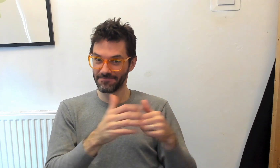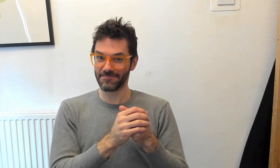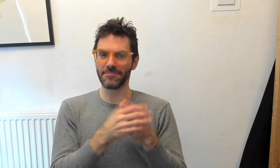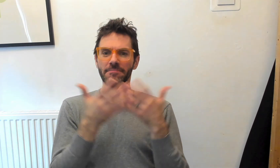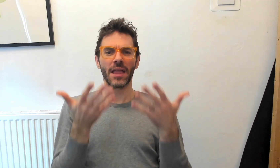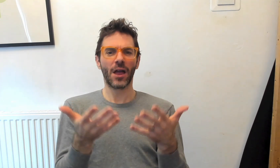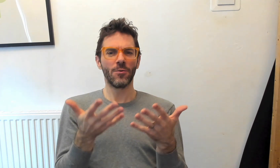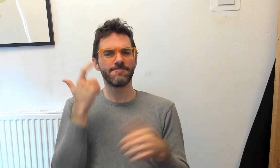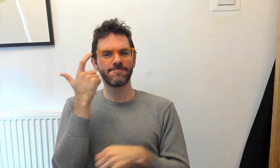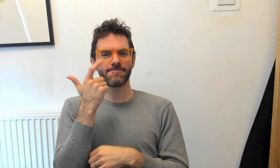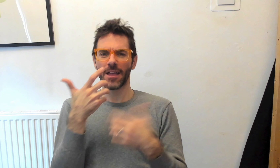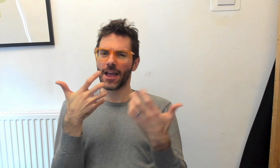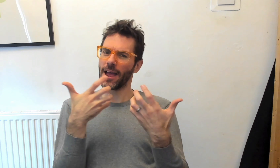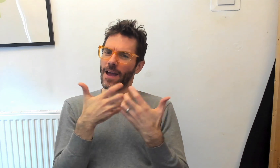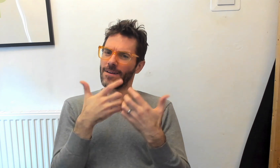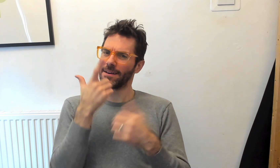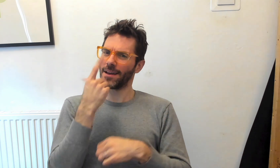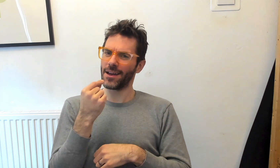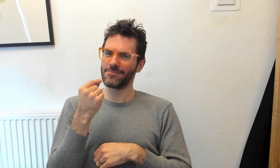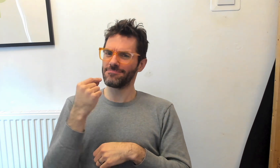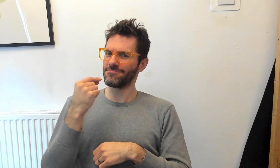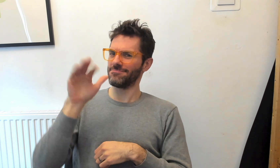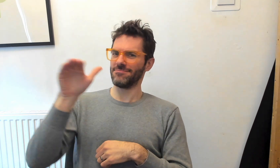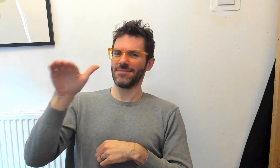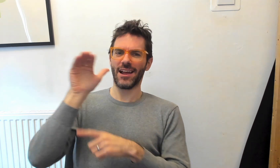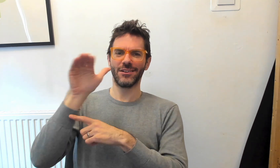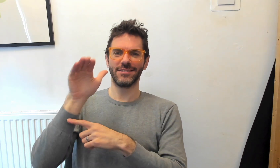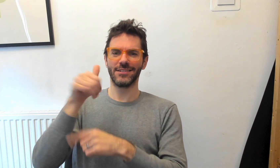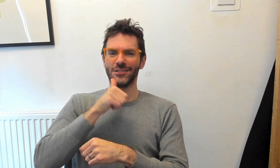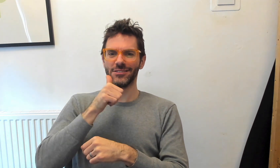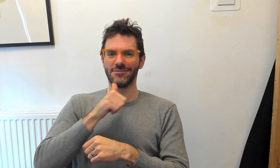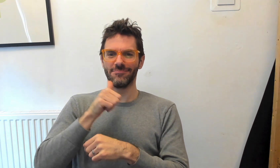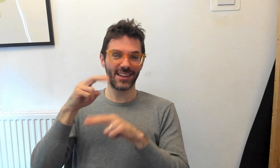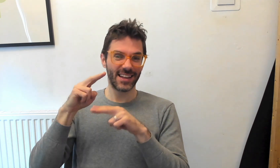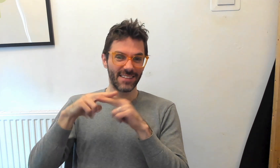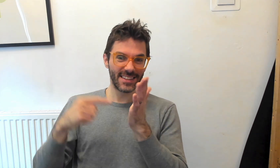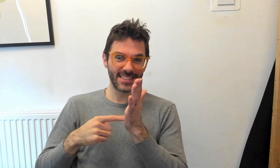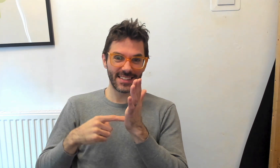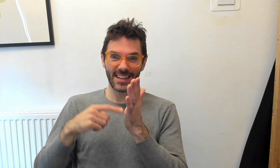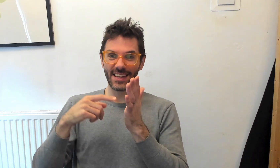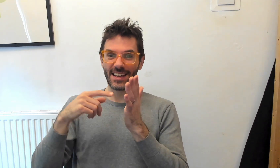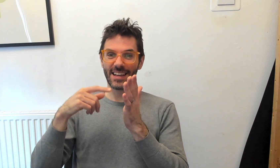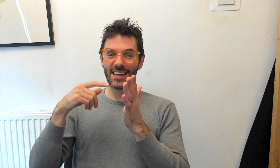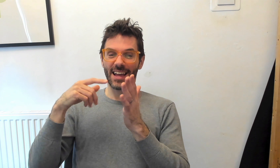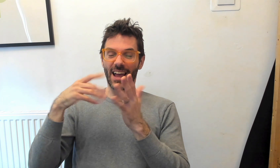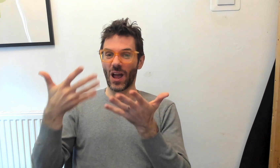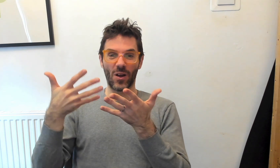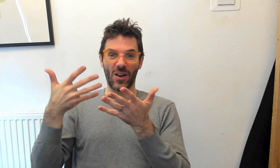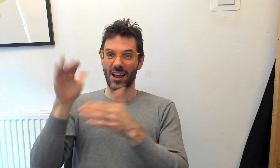But how can external users, FT users,